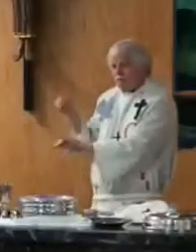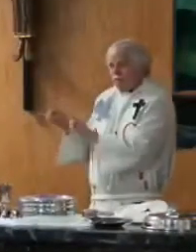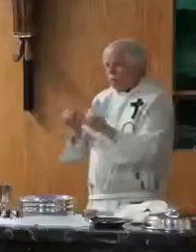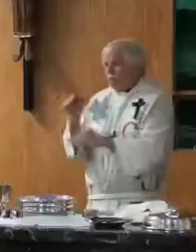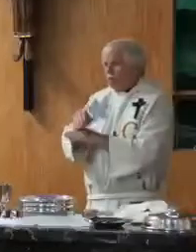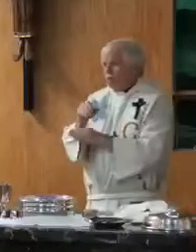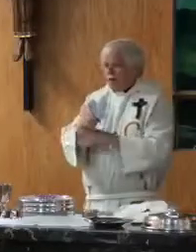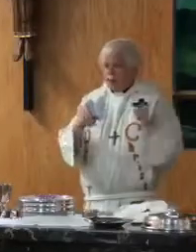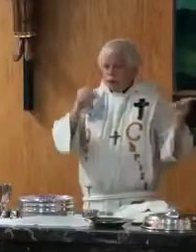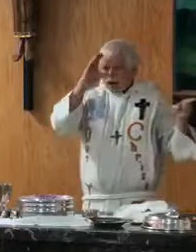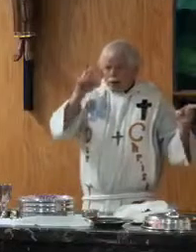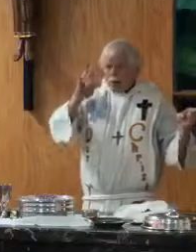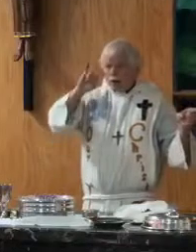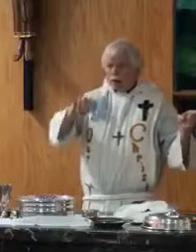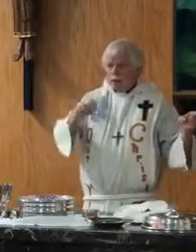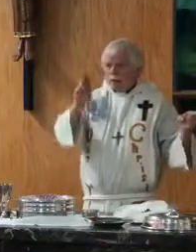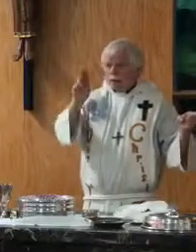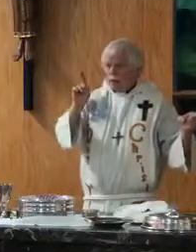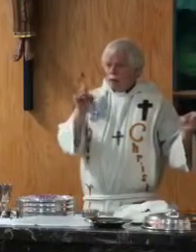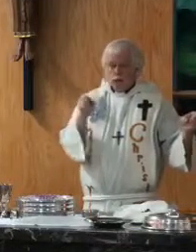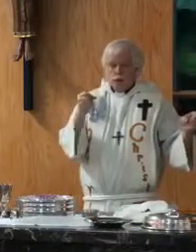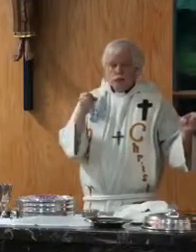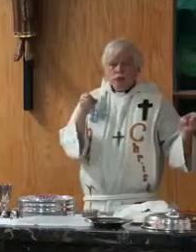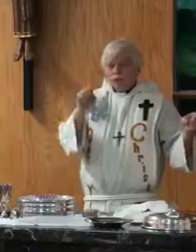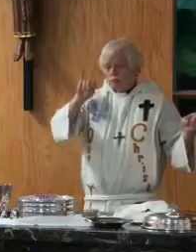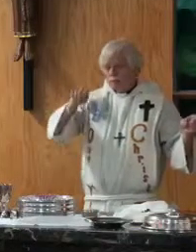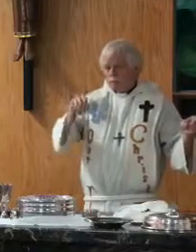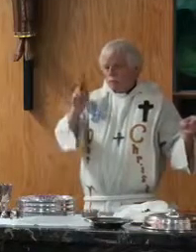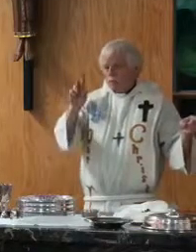That night before, the same night when